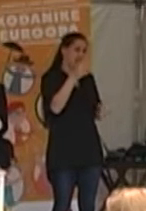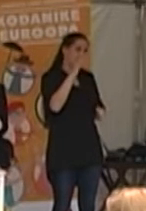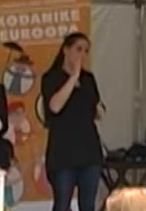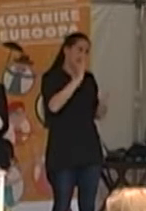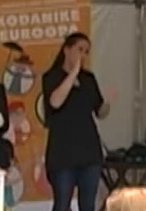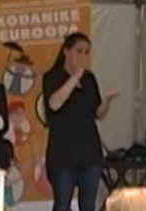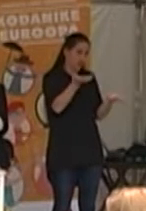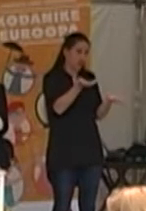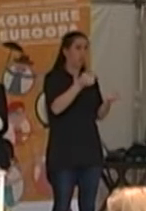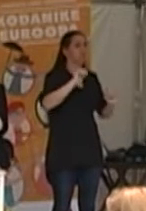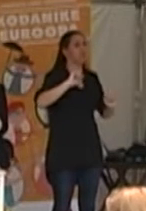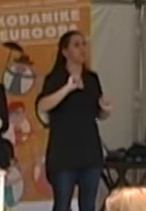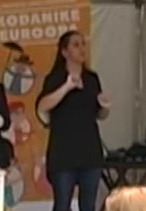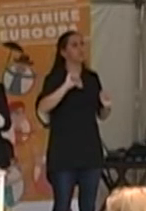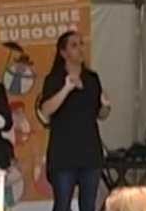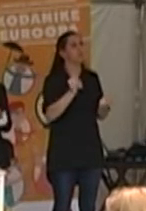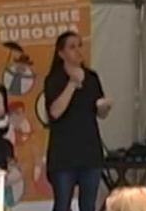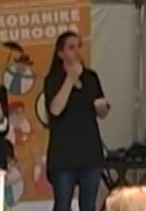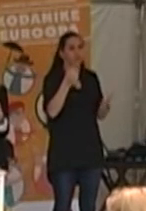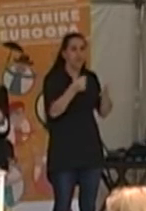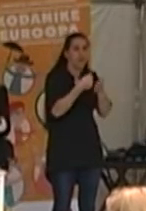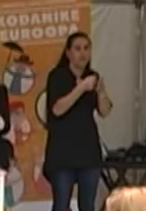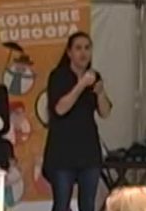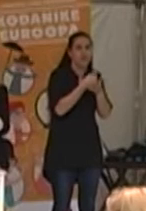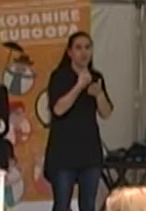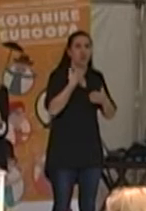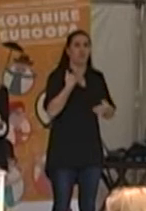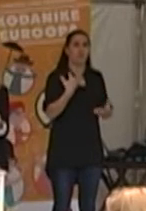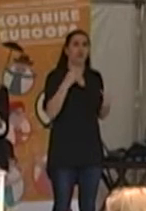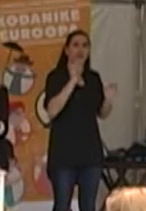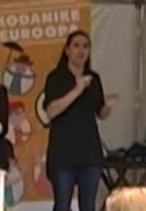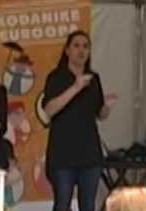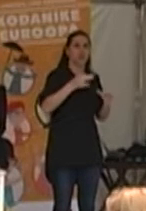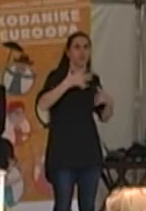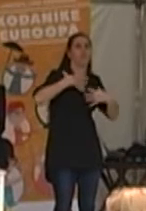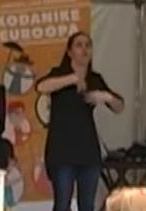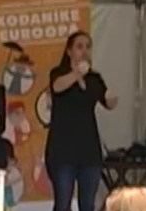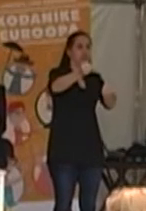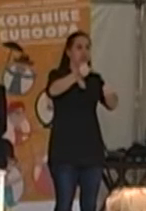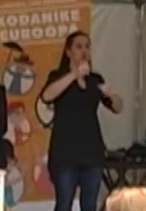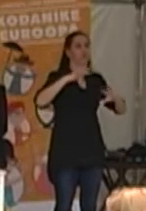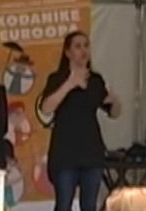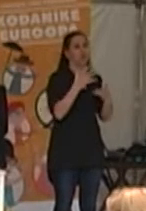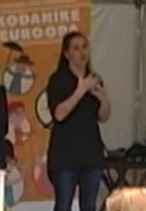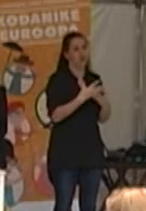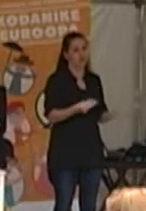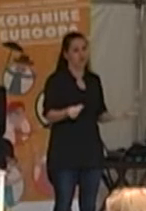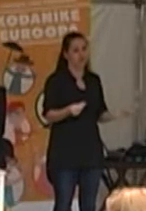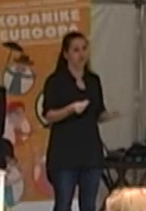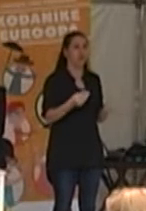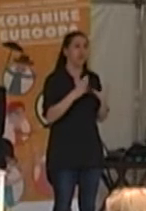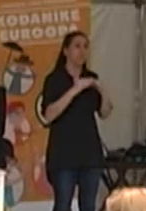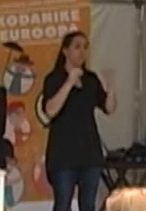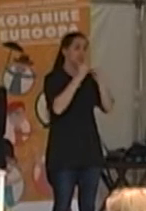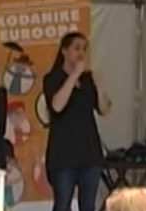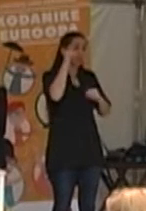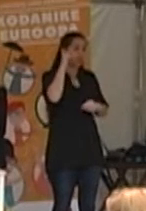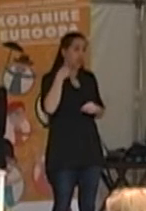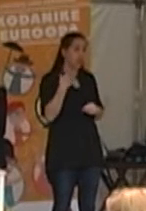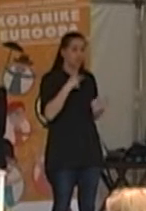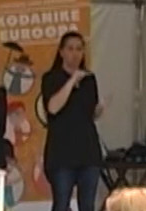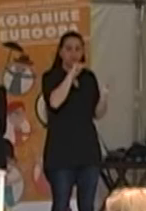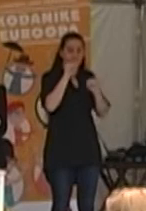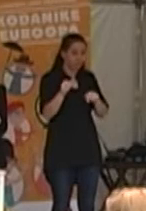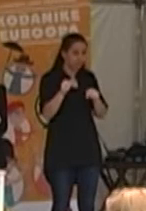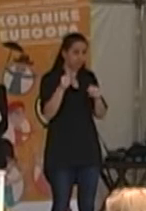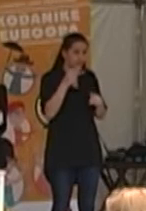fight for the things that you believe in, they get taken away or they slide away. So as a British woman moving to Denmark, I was struck by the